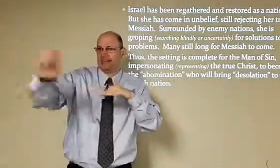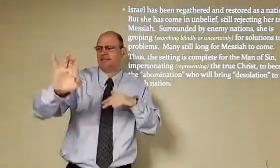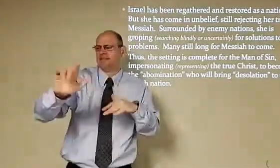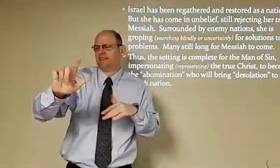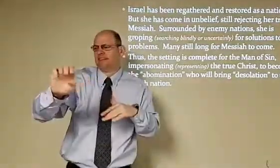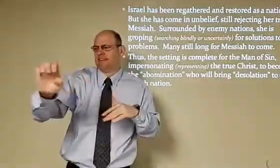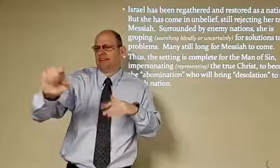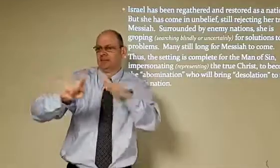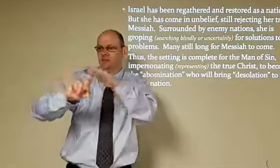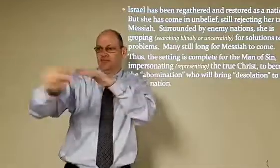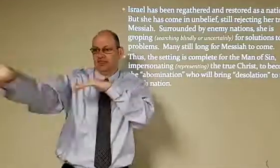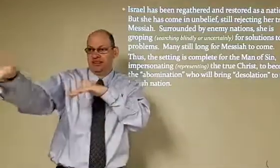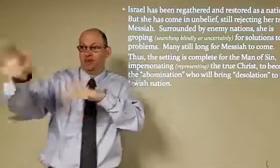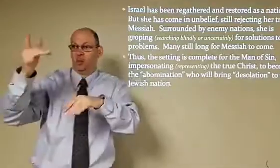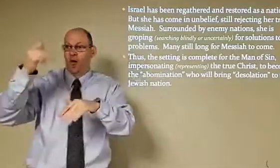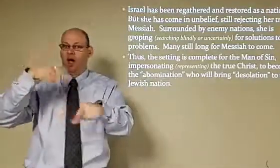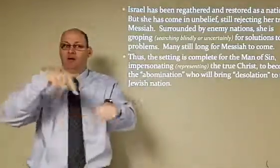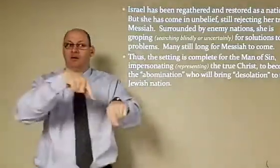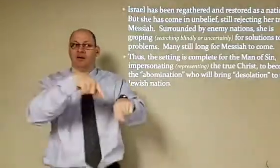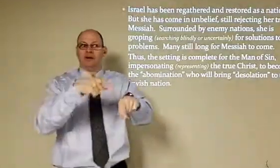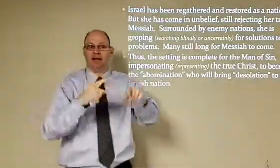The Jews will flee to the mountain.